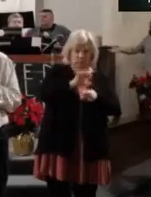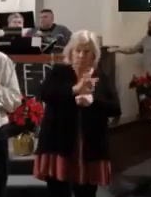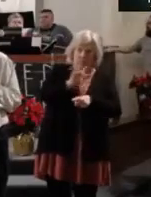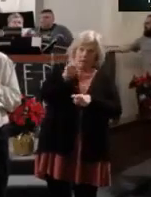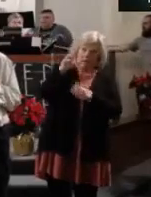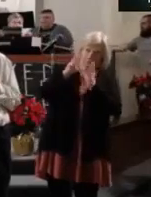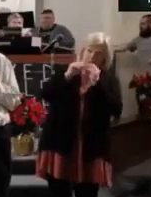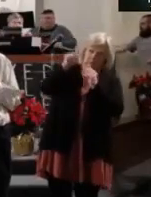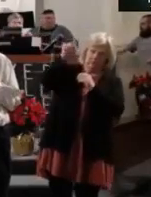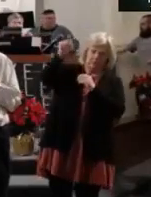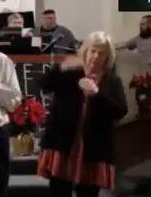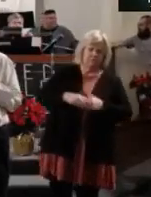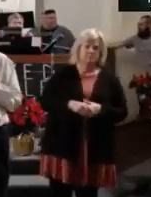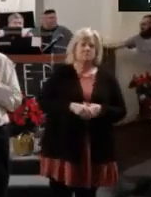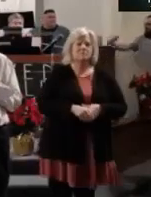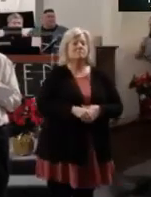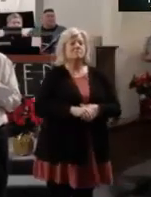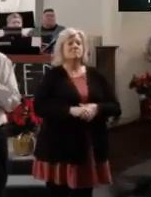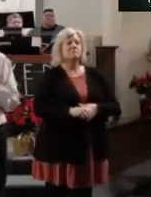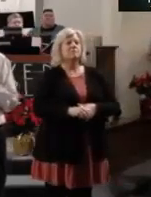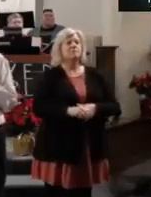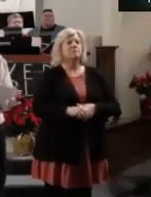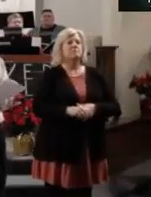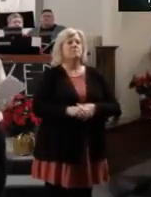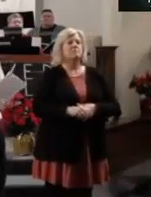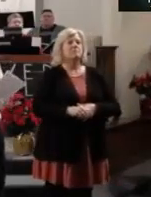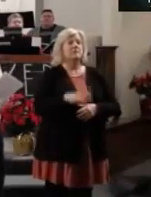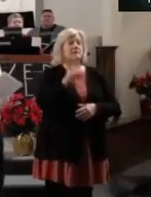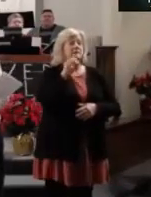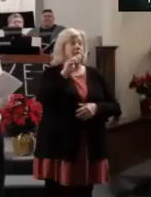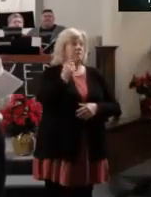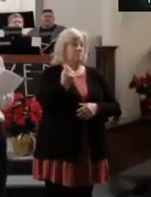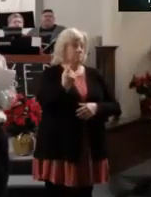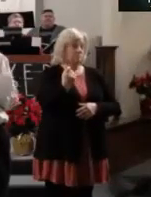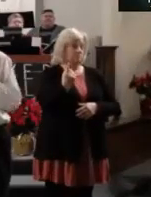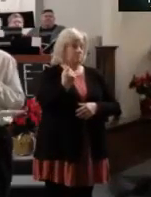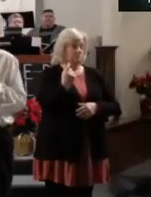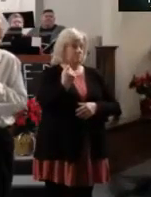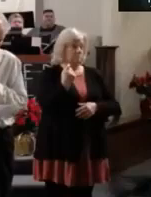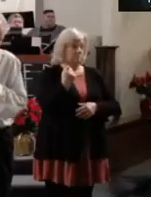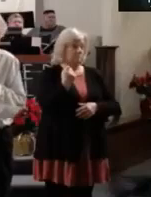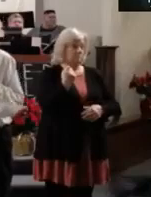night. On December 11th,